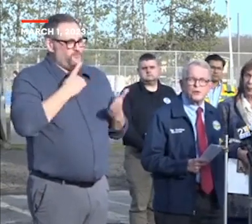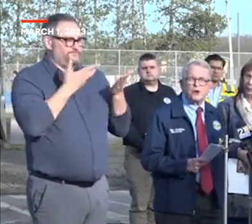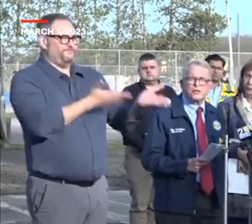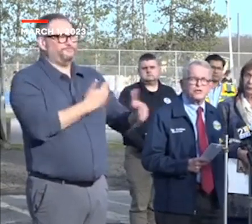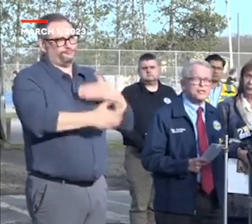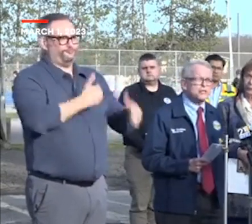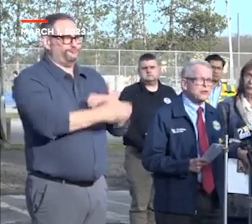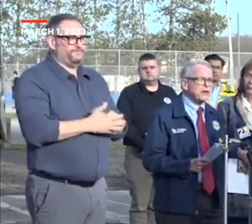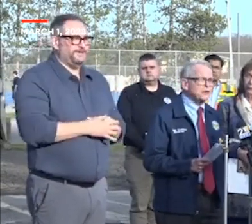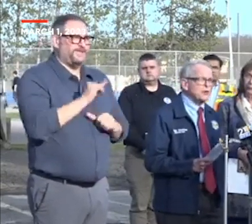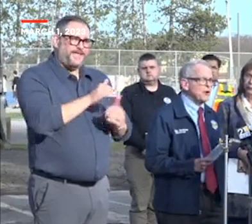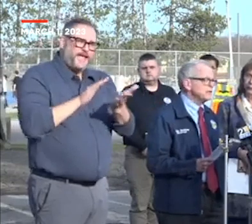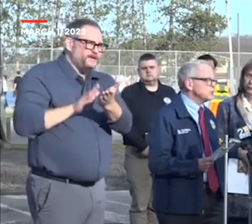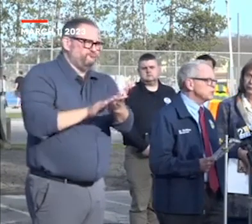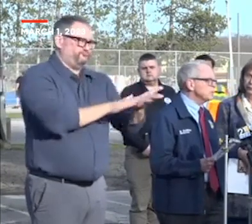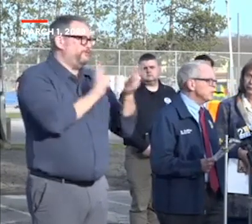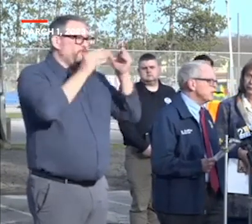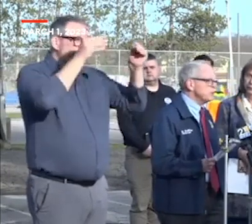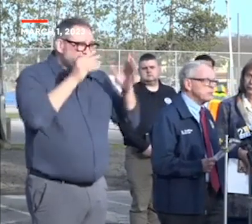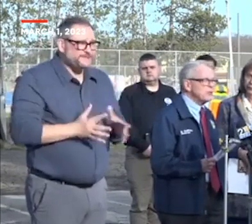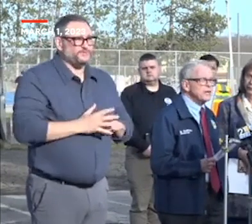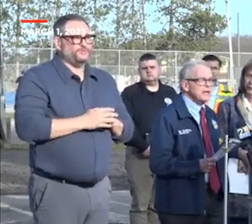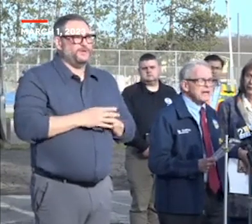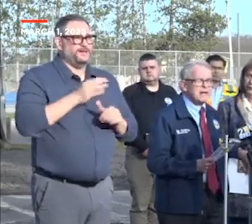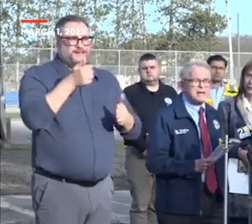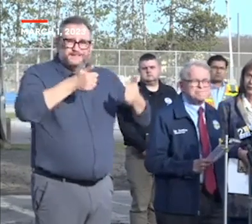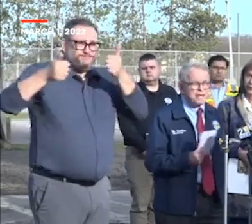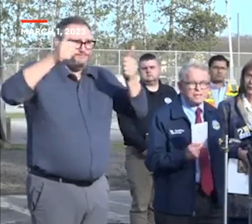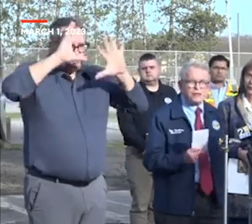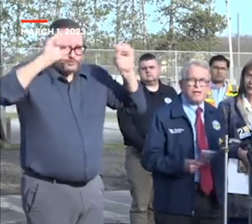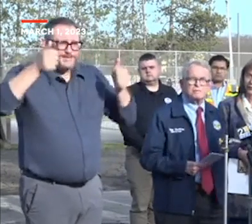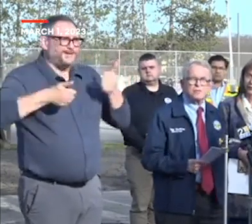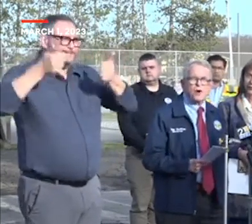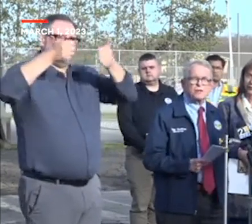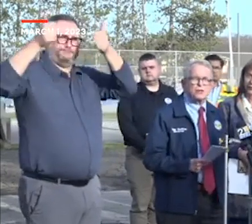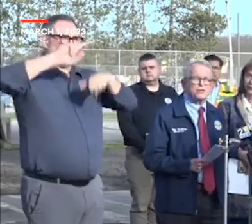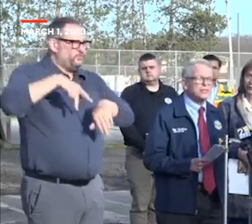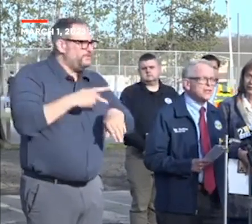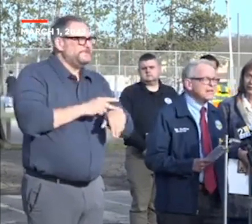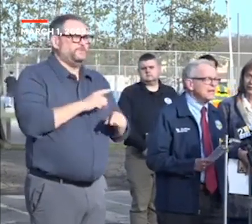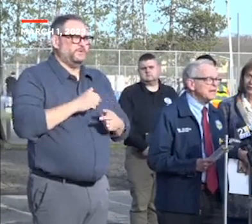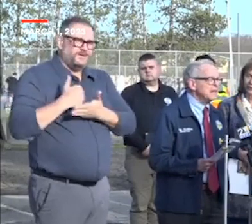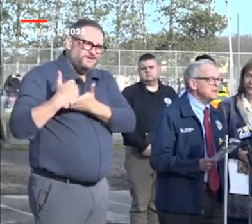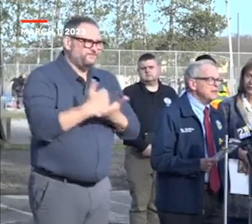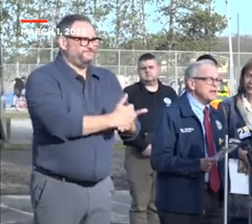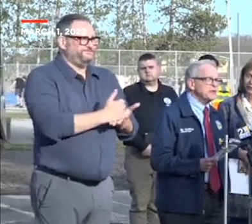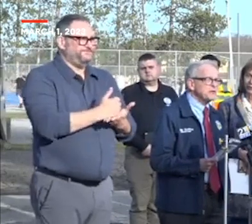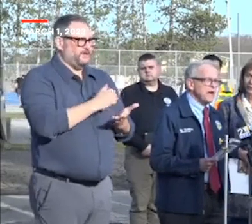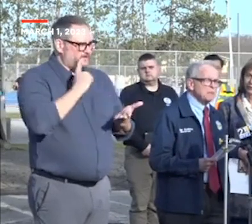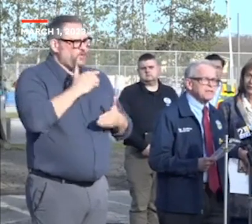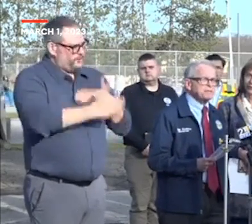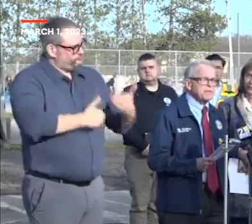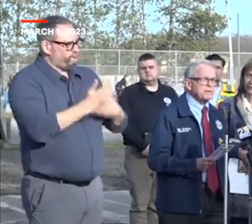credit to our teachers, it's a credit to our school superintendent, our principal, and it's a credit to our students and to